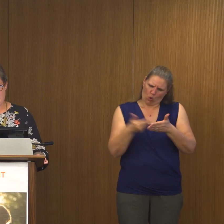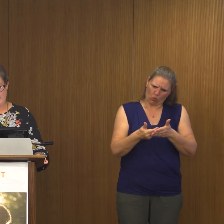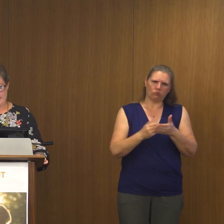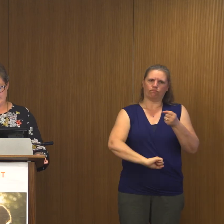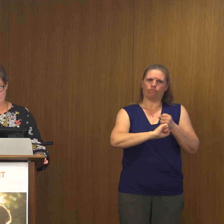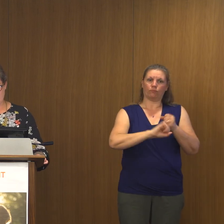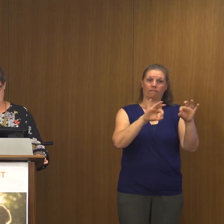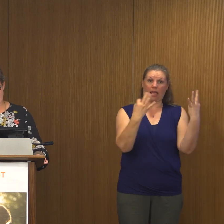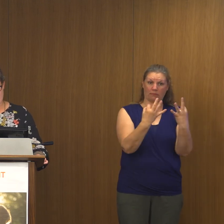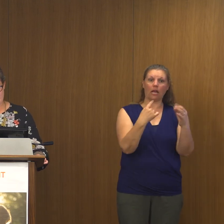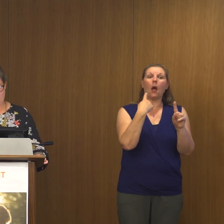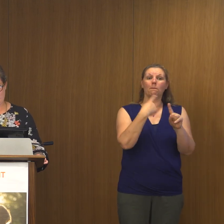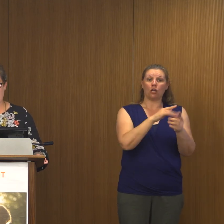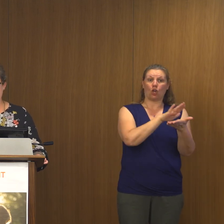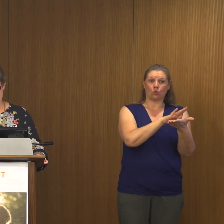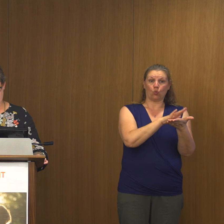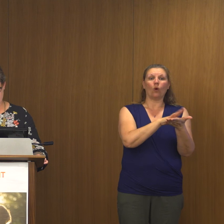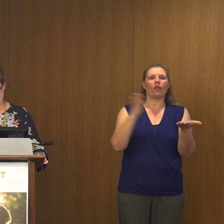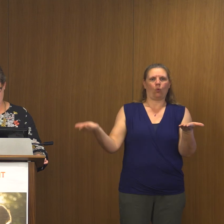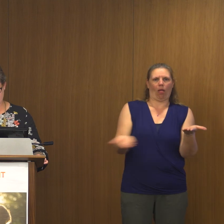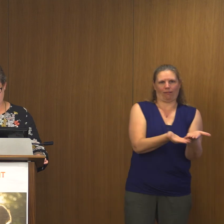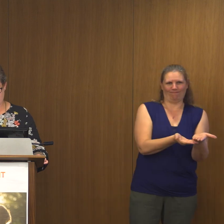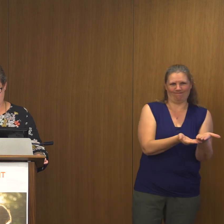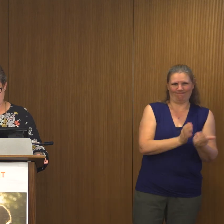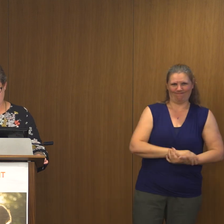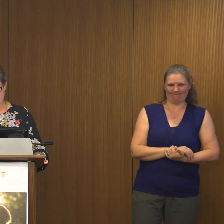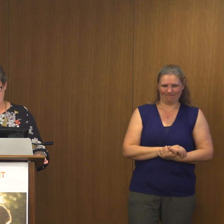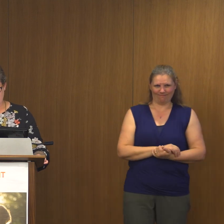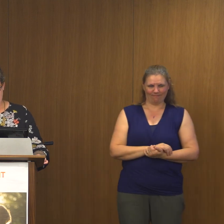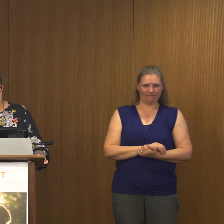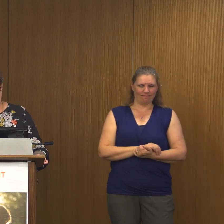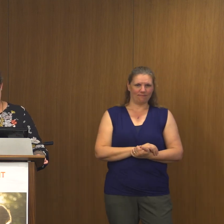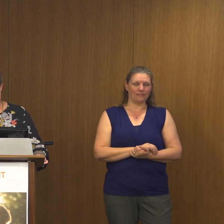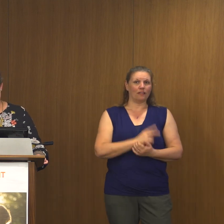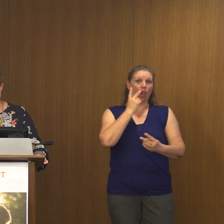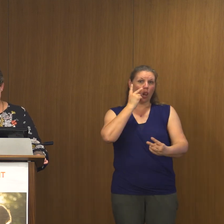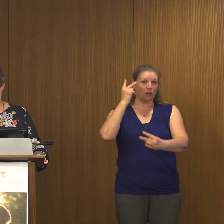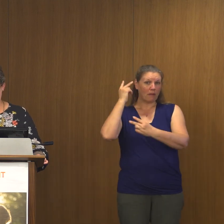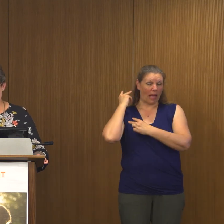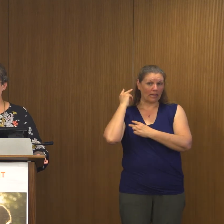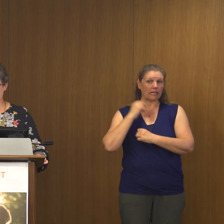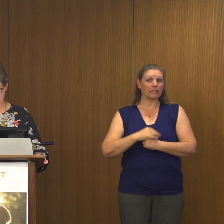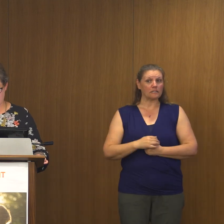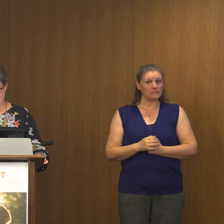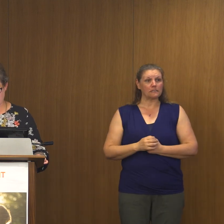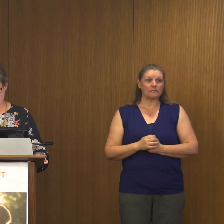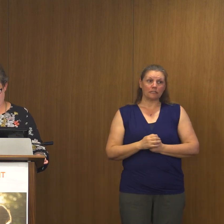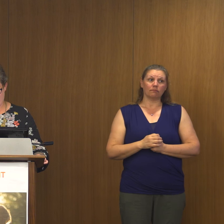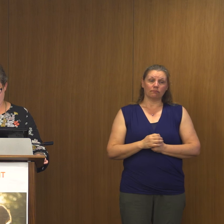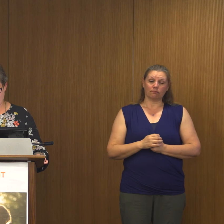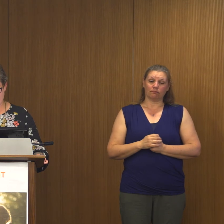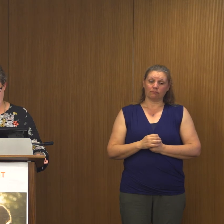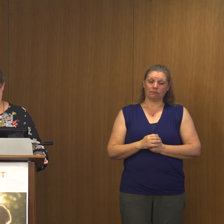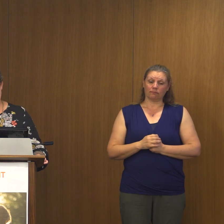family and a school that afforded him more opportunity to grow. Looking back, I am fully aware that this decision